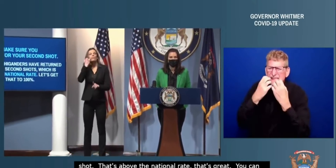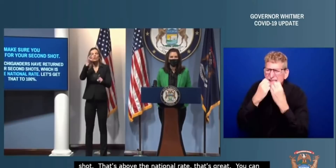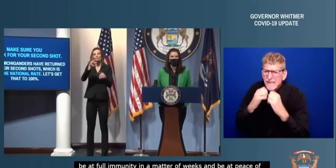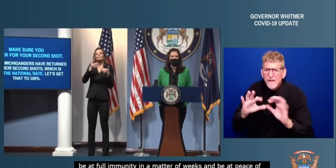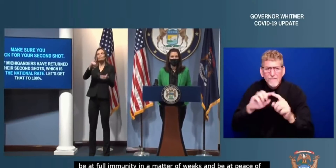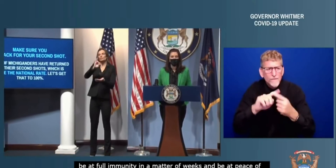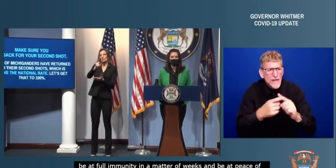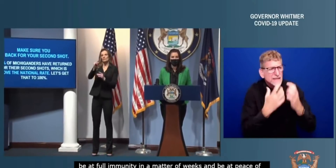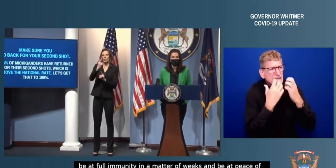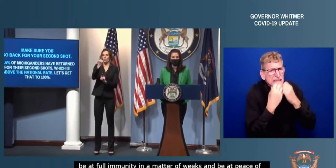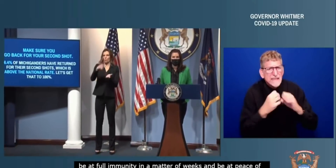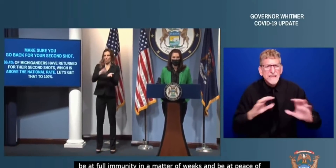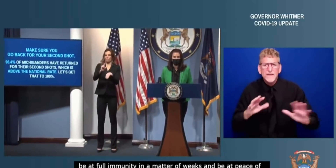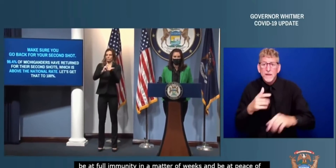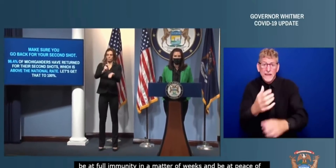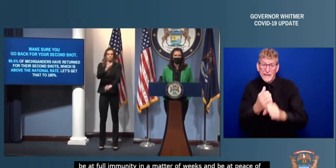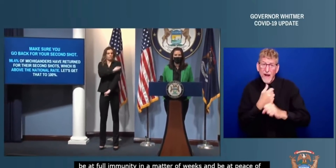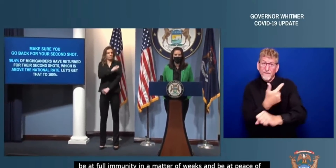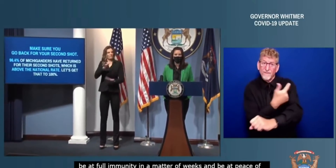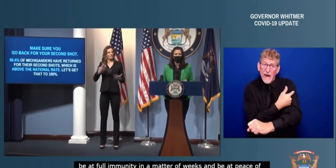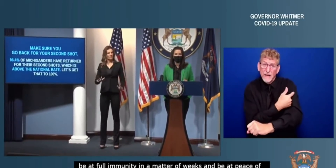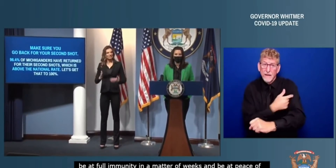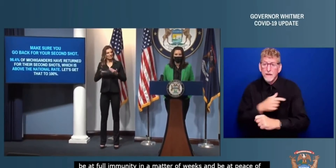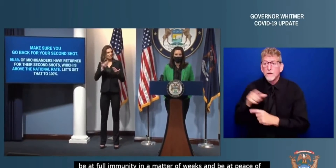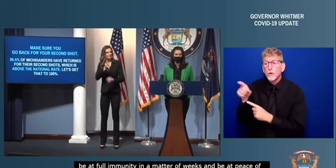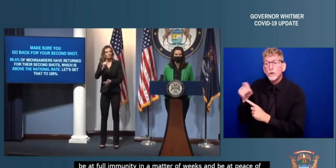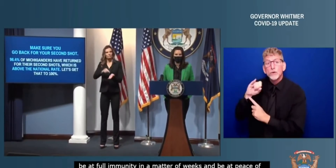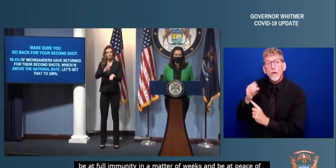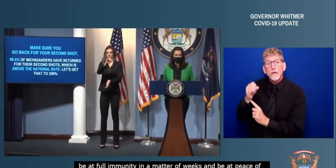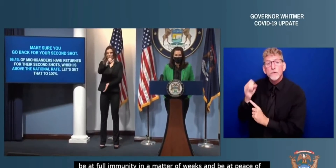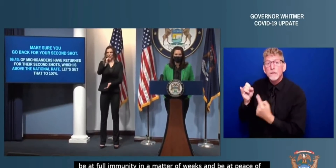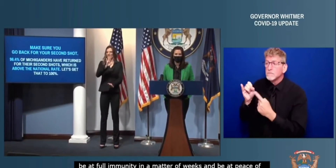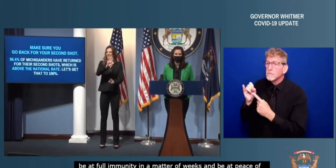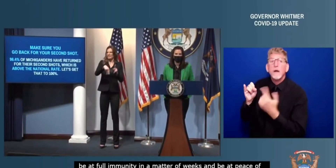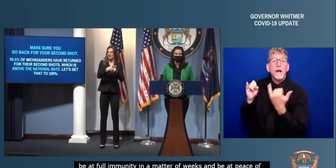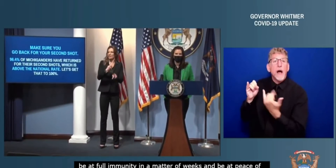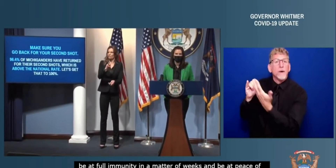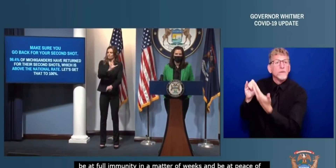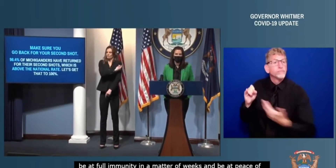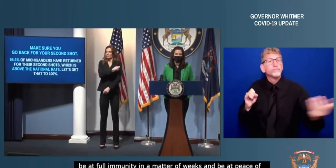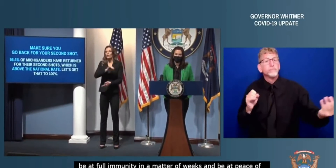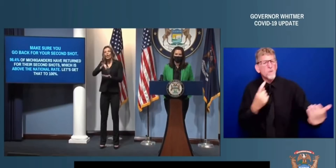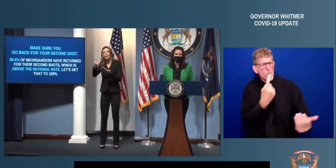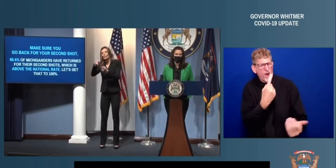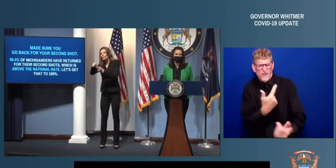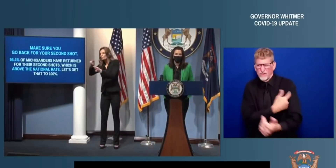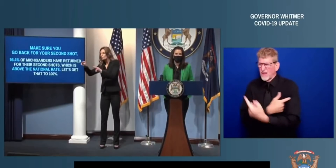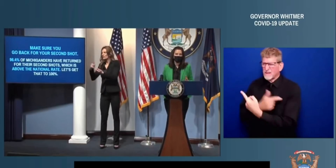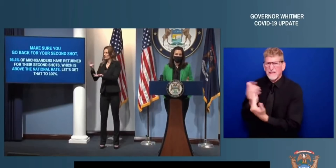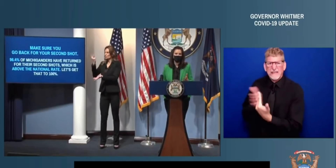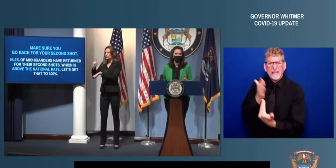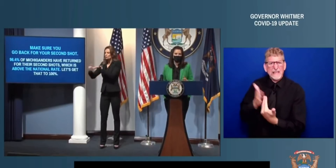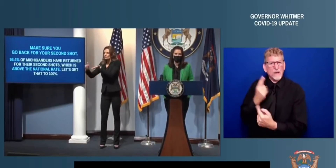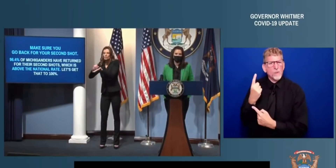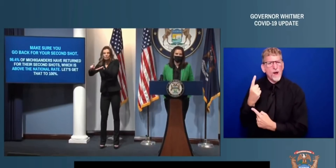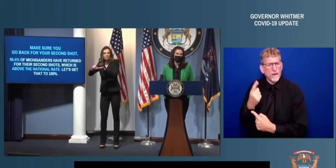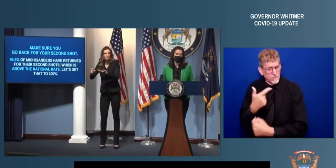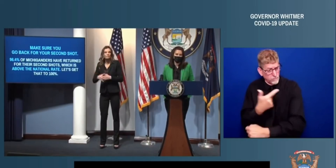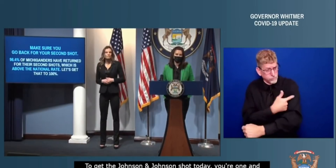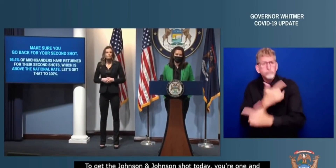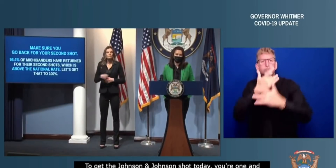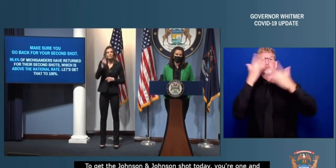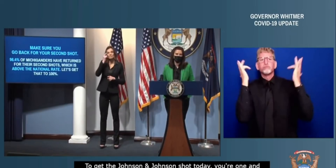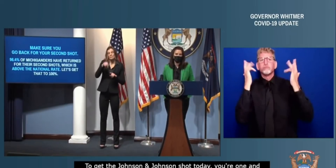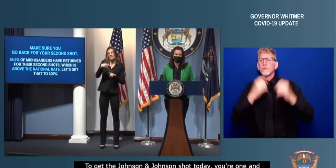today, you are one and done, and you can enjoy full immunity in just 2 weeks from now. Same as 5 weeks if you get